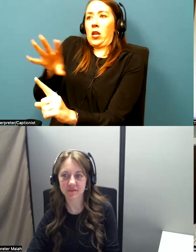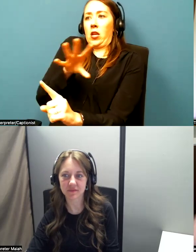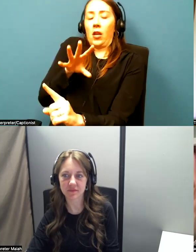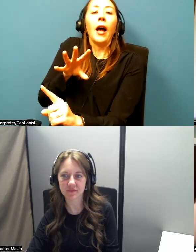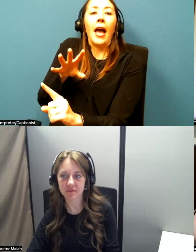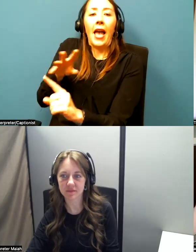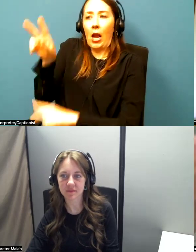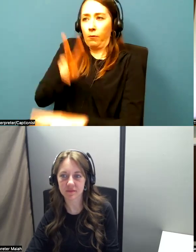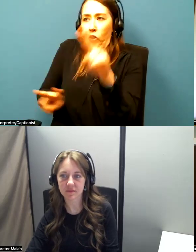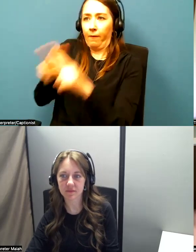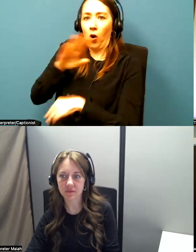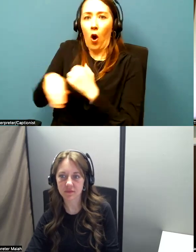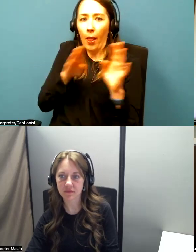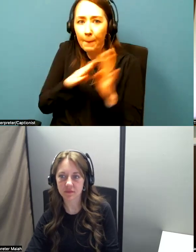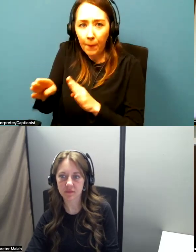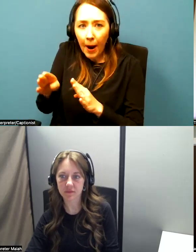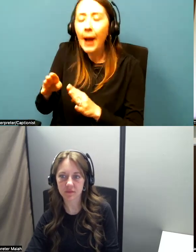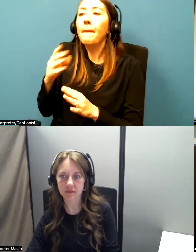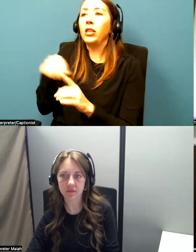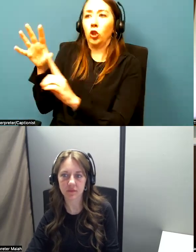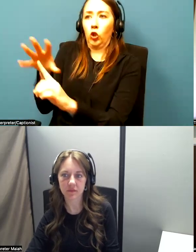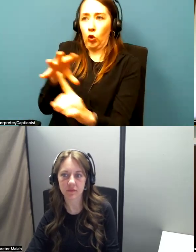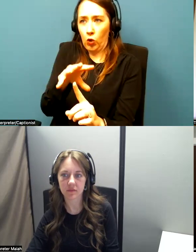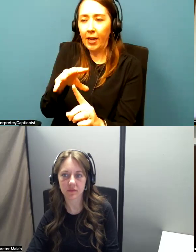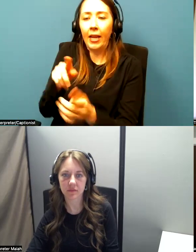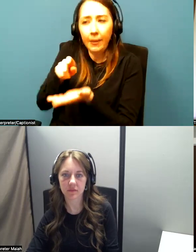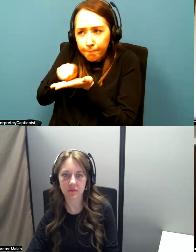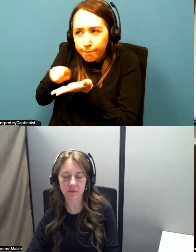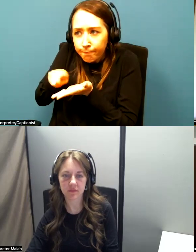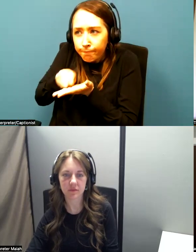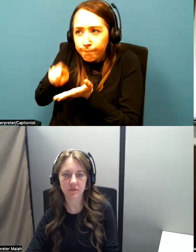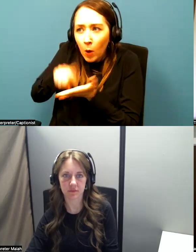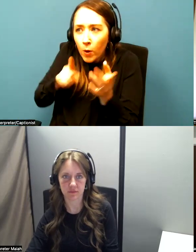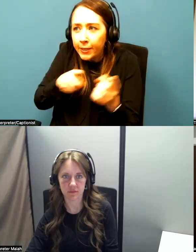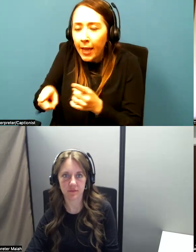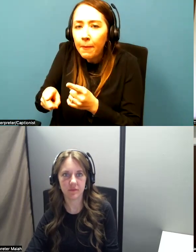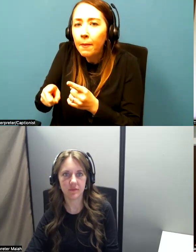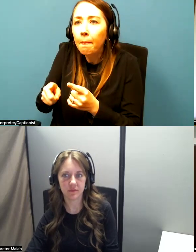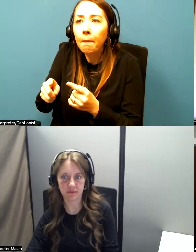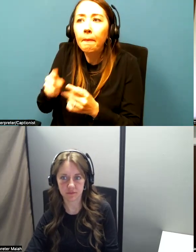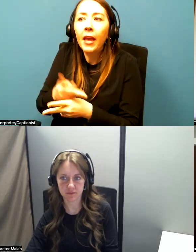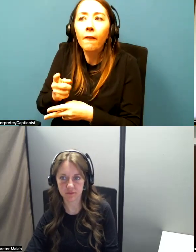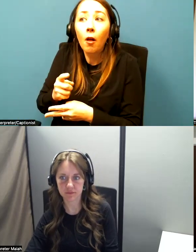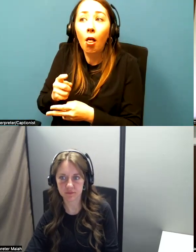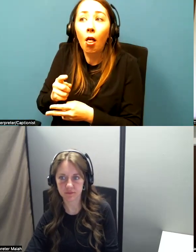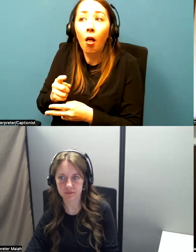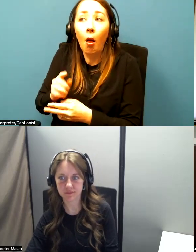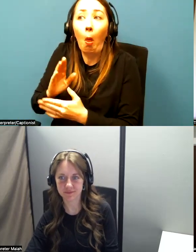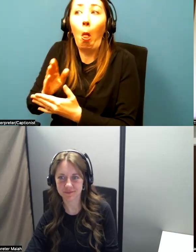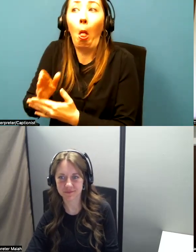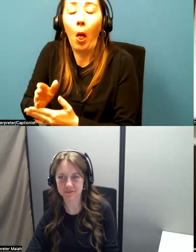prep, all of shooting, and all of post, and taking notes and being careful about when you ask questions so that you're not